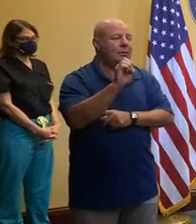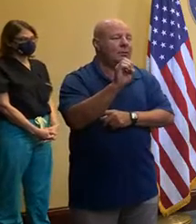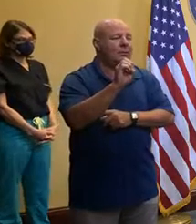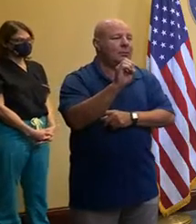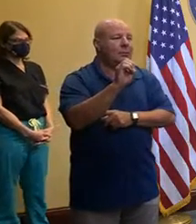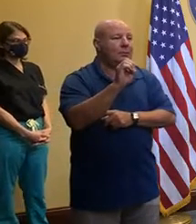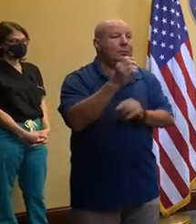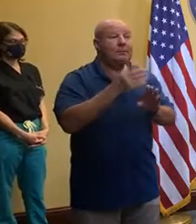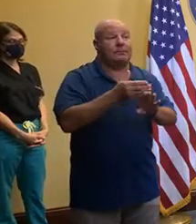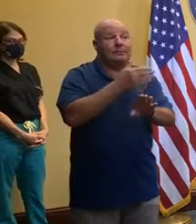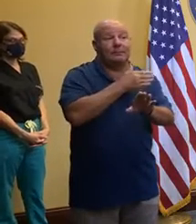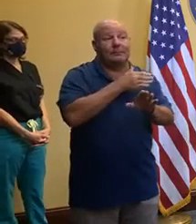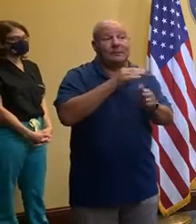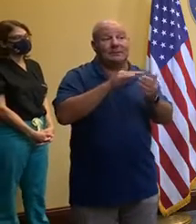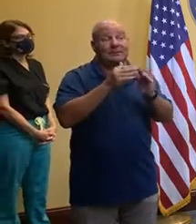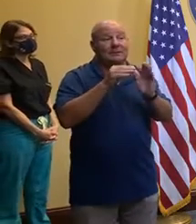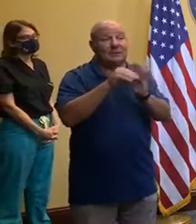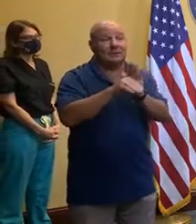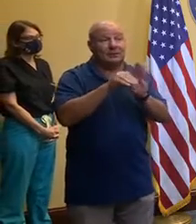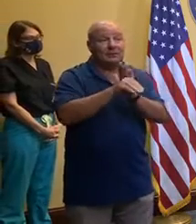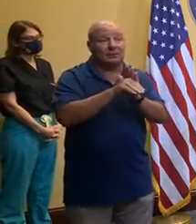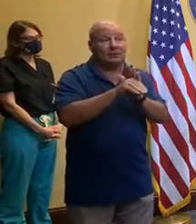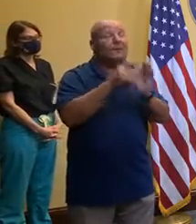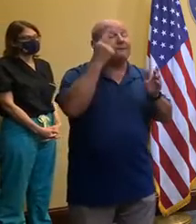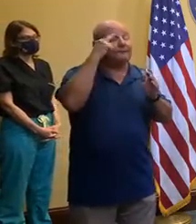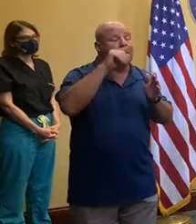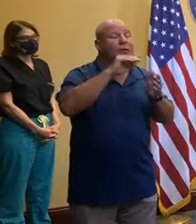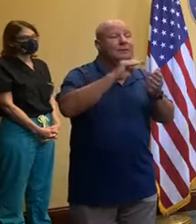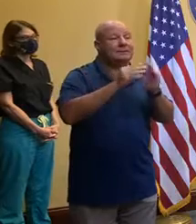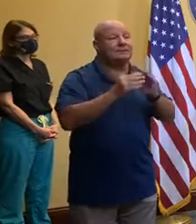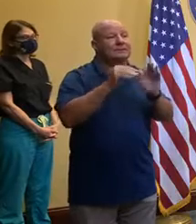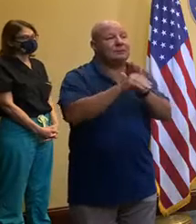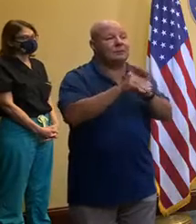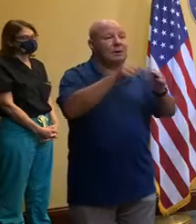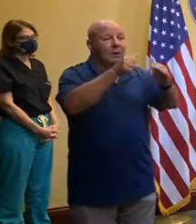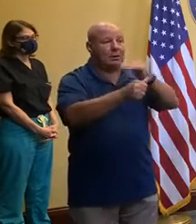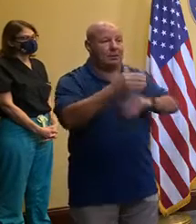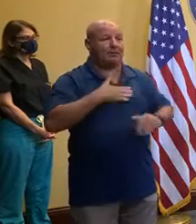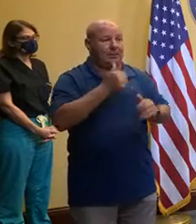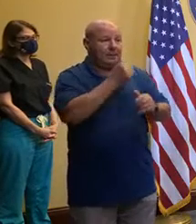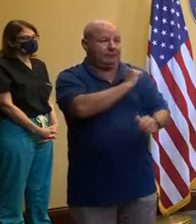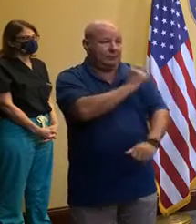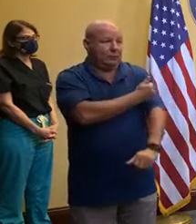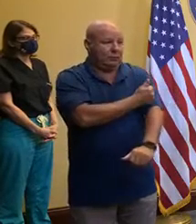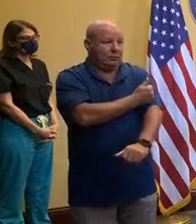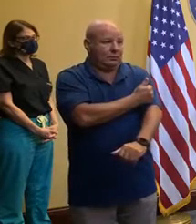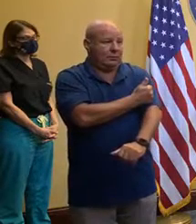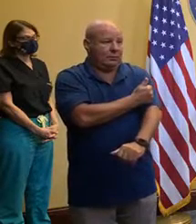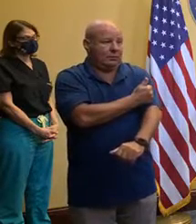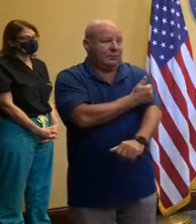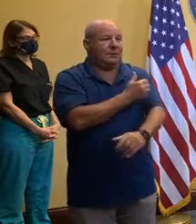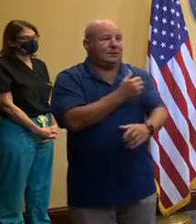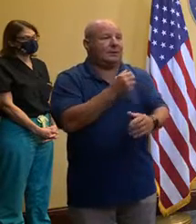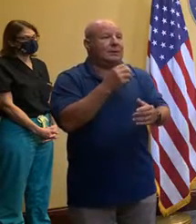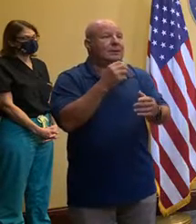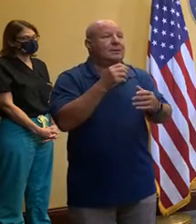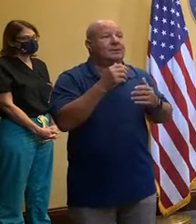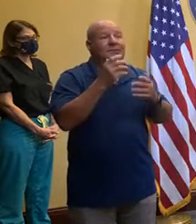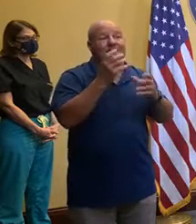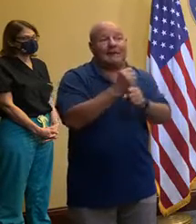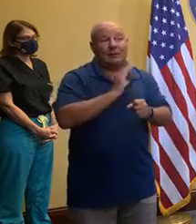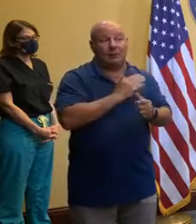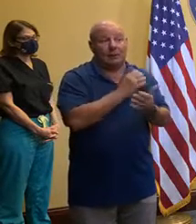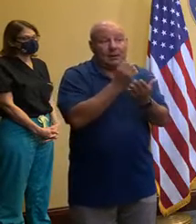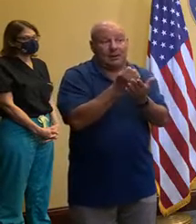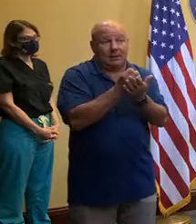New Orleans, and under my authority to get us to where we need to be, meaning our economy opened up,